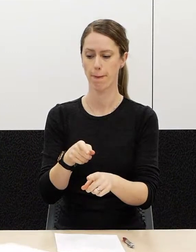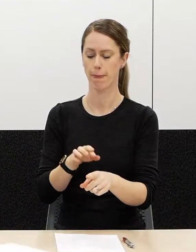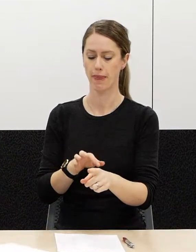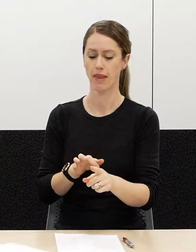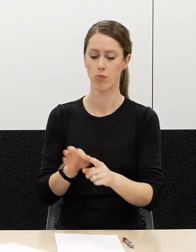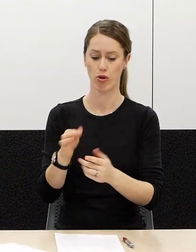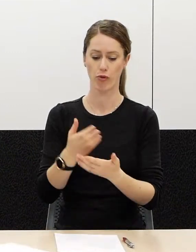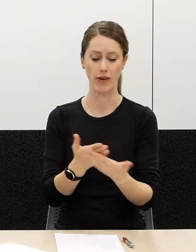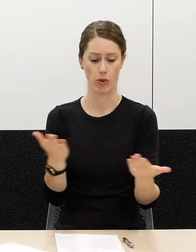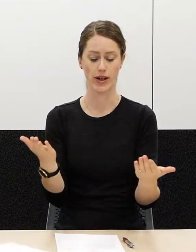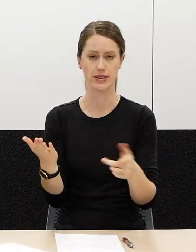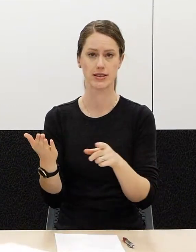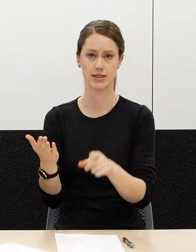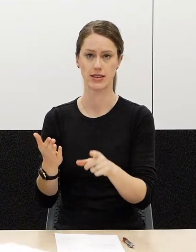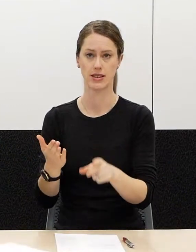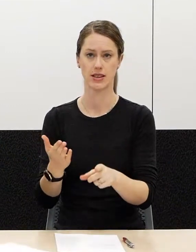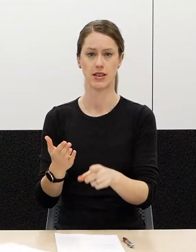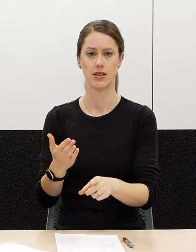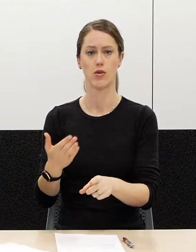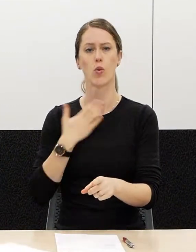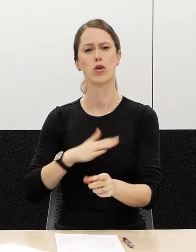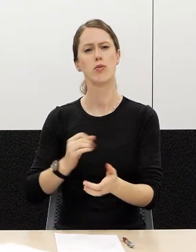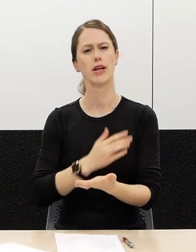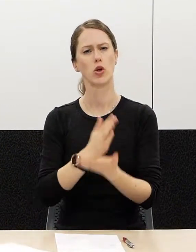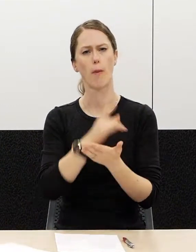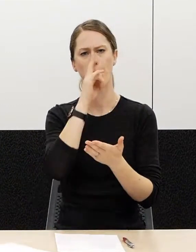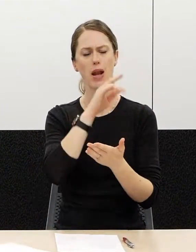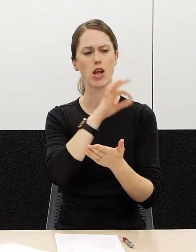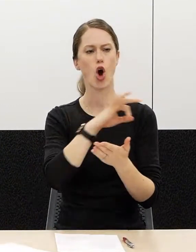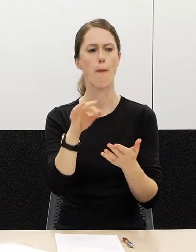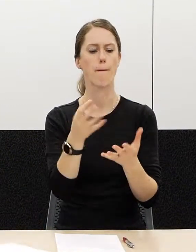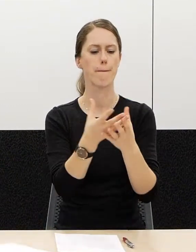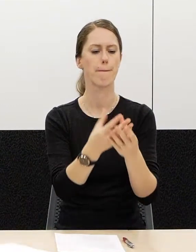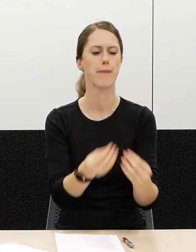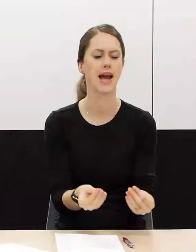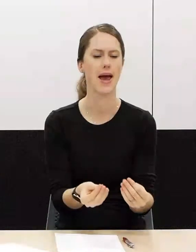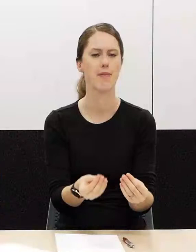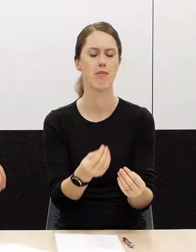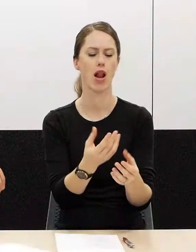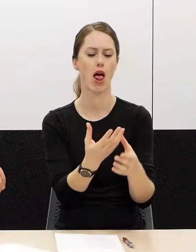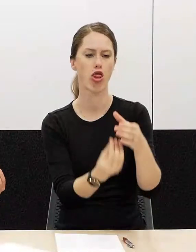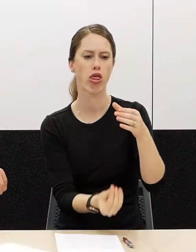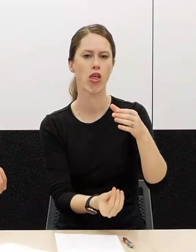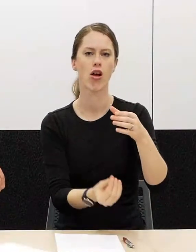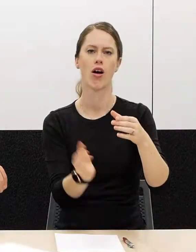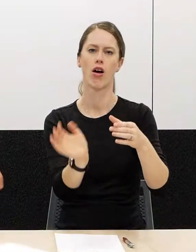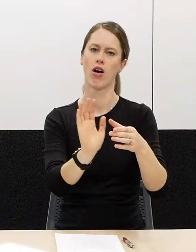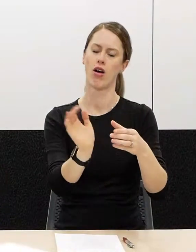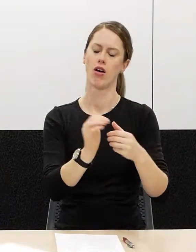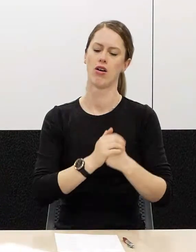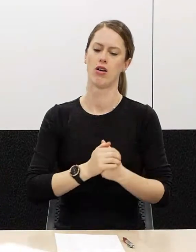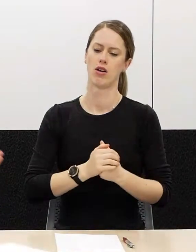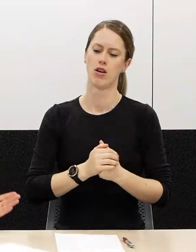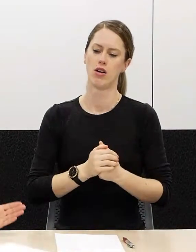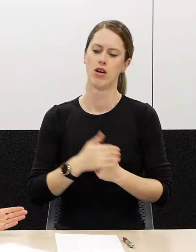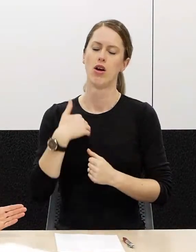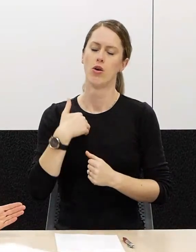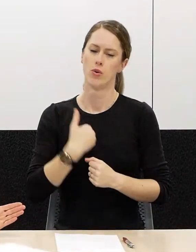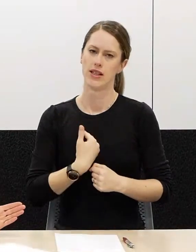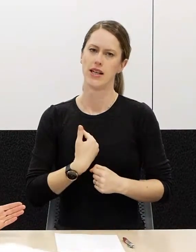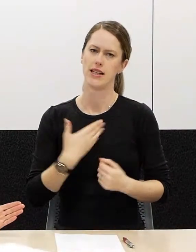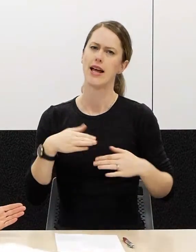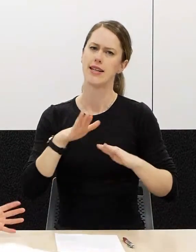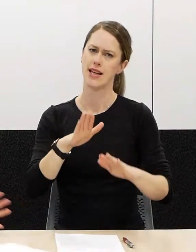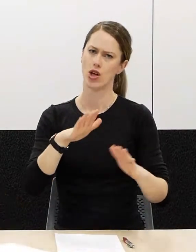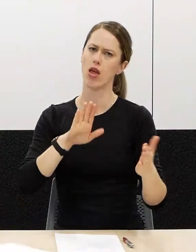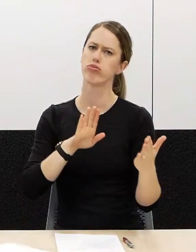else is. We're wanting to make sure that people aren't falling through the cracks. So all of that requires a kind of a